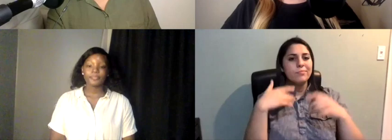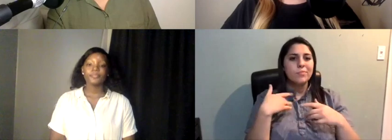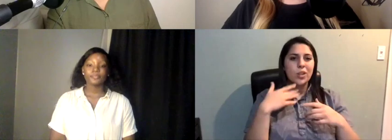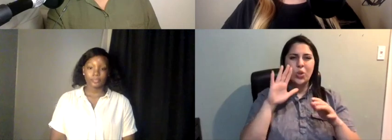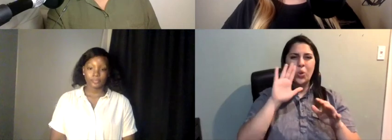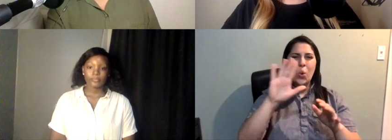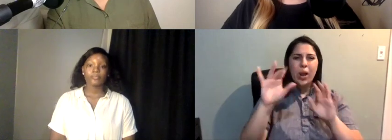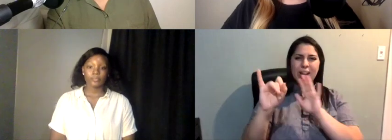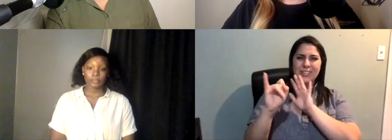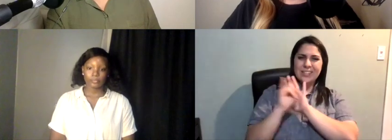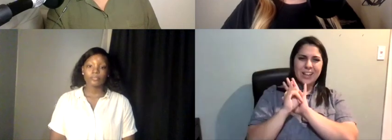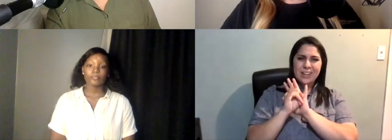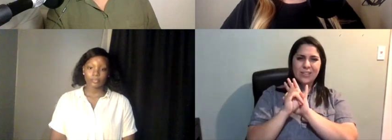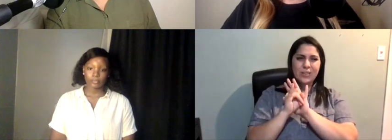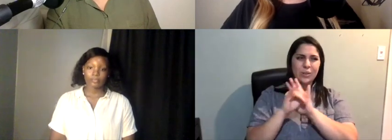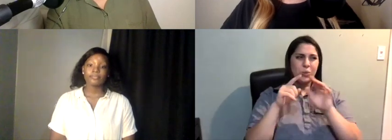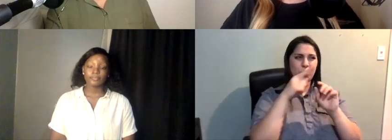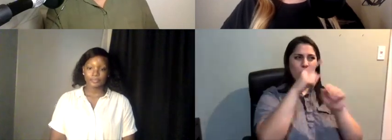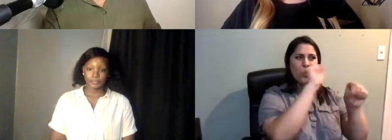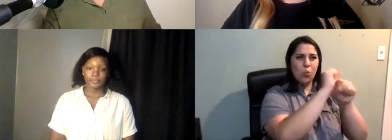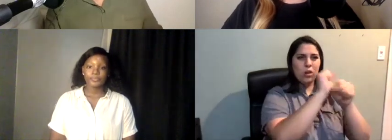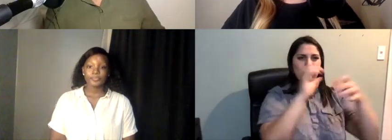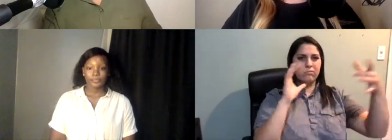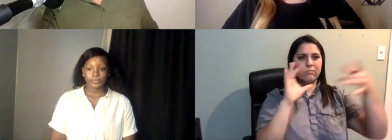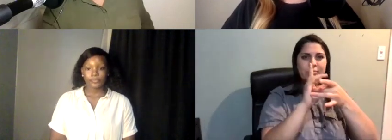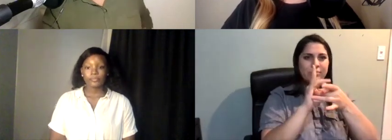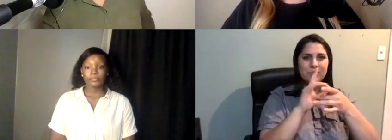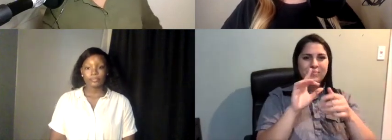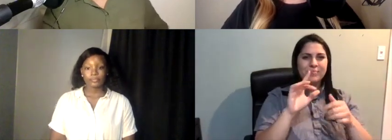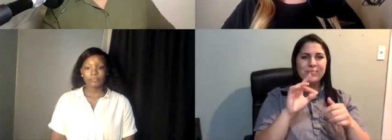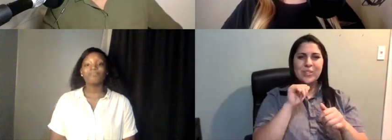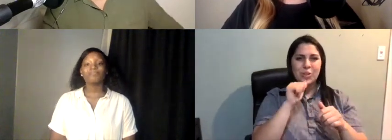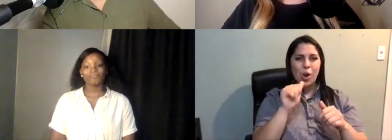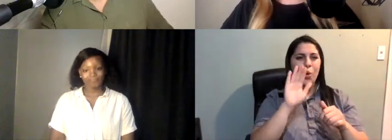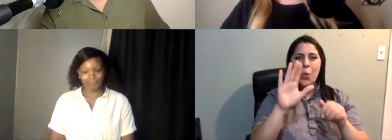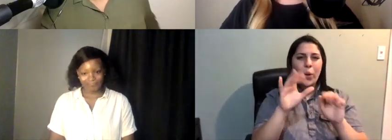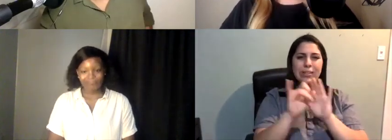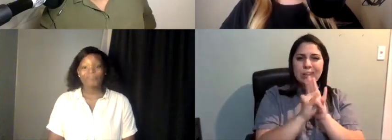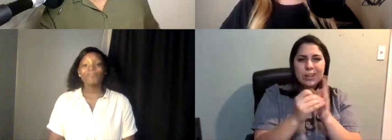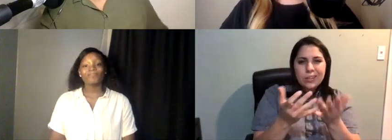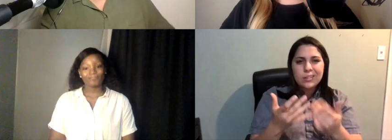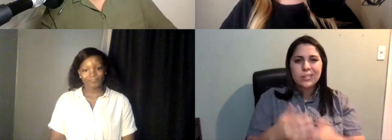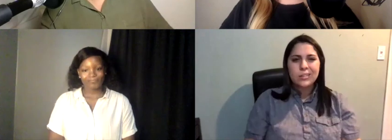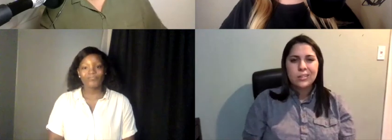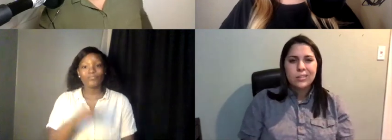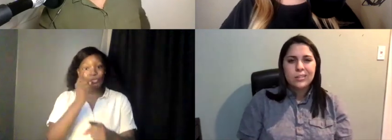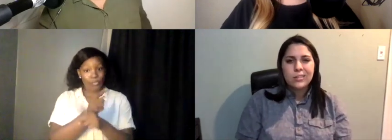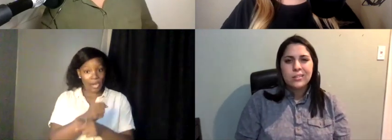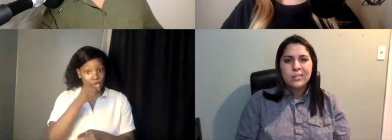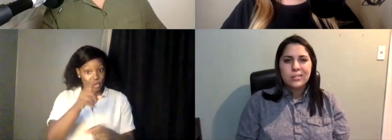into just your work. Right. So would you say you are one of the people a part of this great resignation?